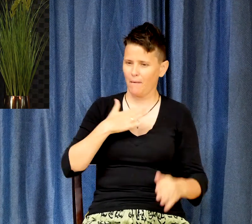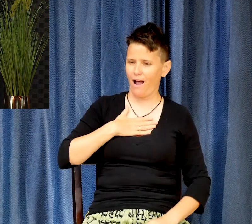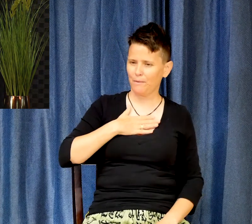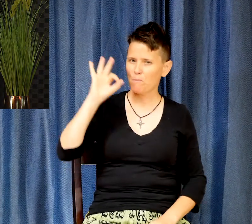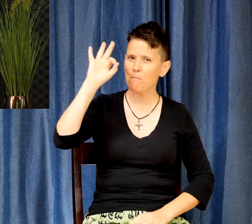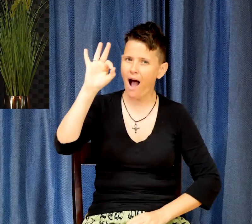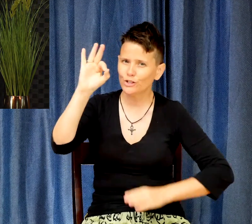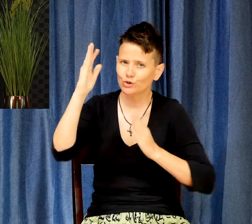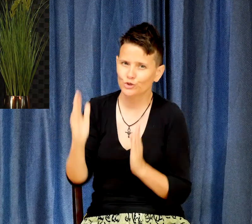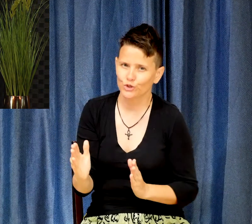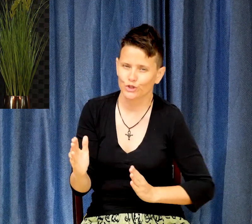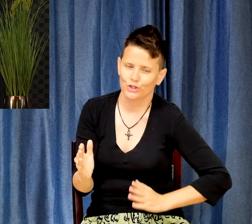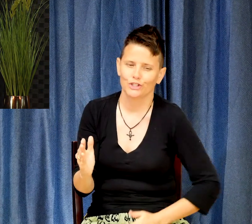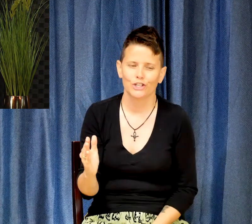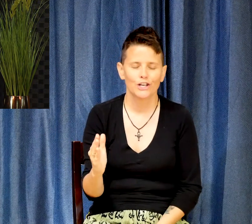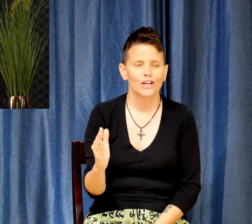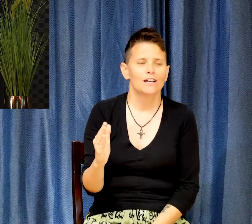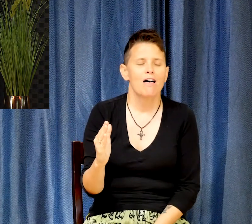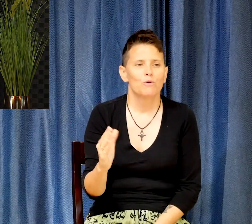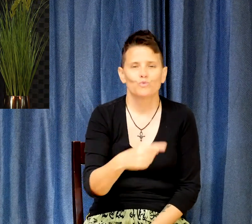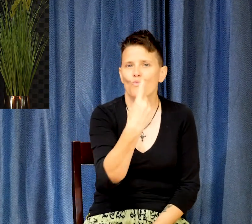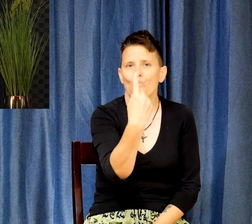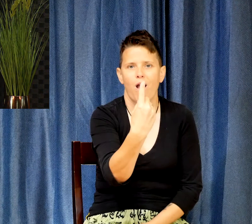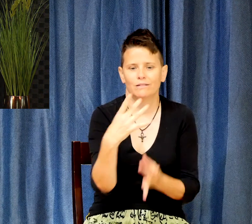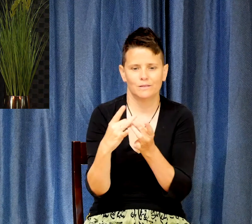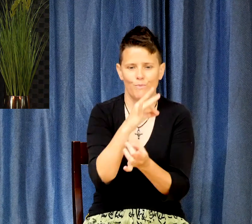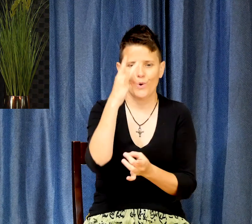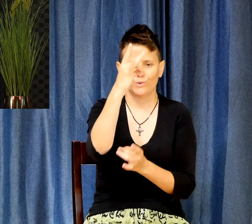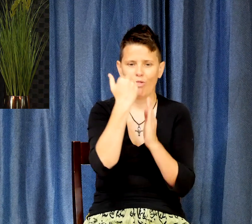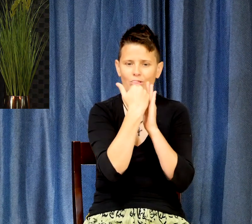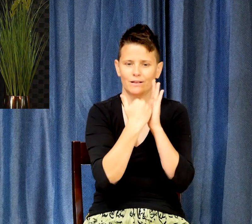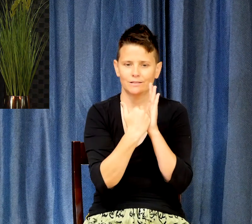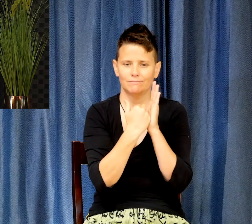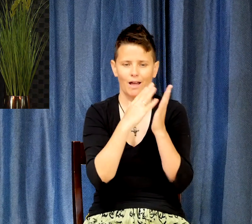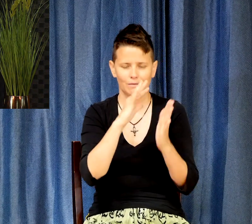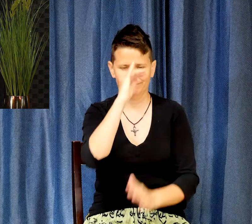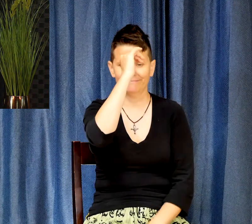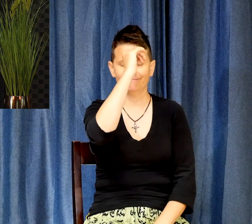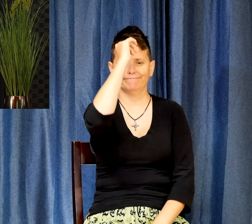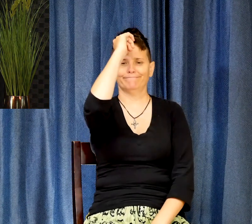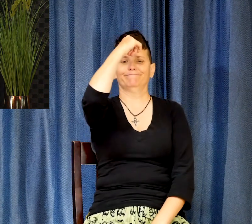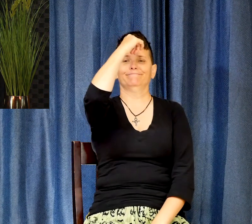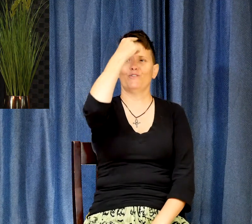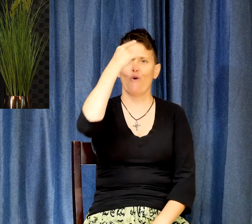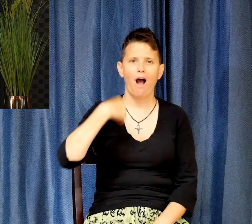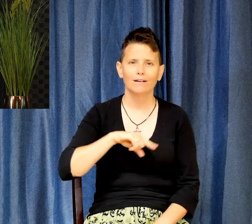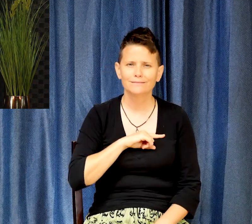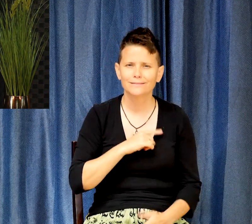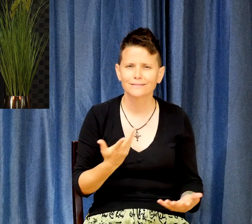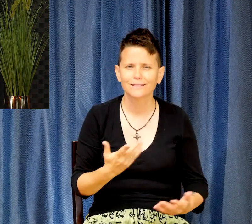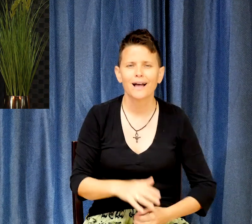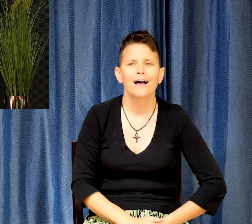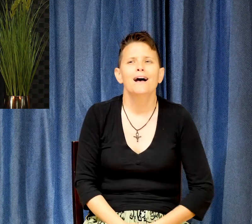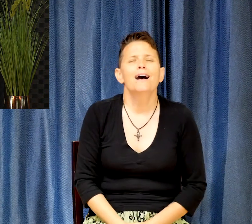only one real spiritual lesson that I remember from those times together. And it was the day Pastor Joe talked to us